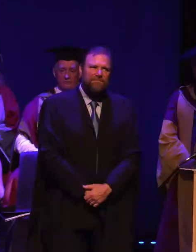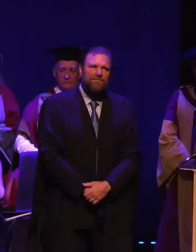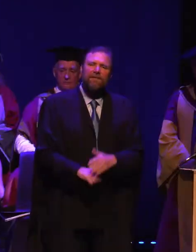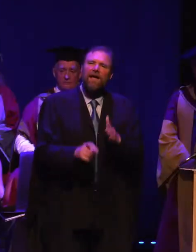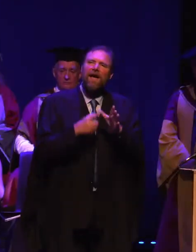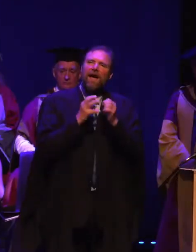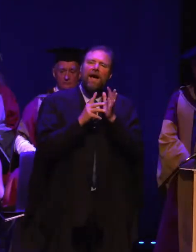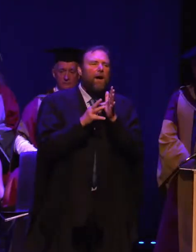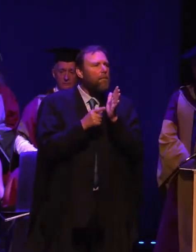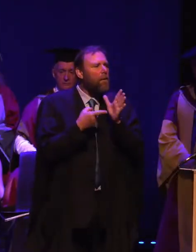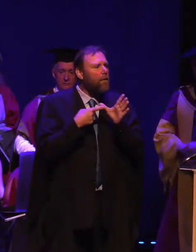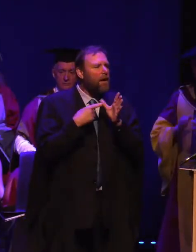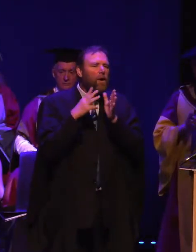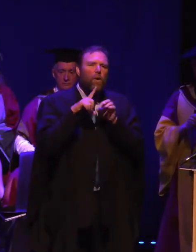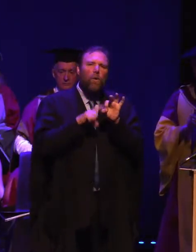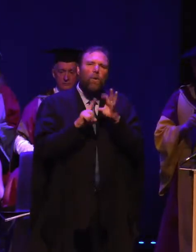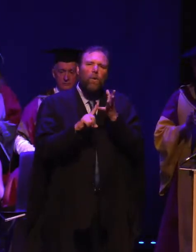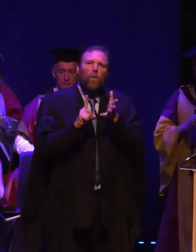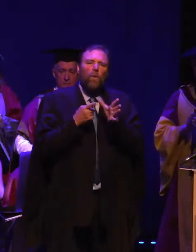Adwoba Amoa Kue.